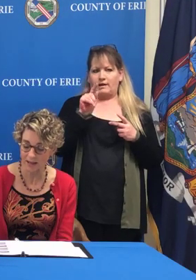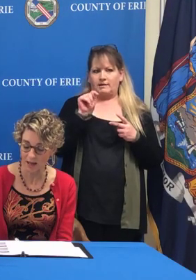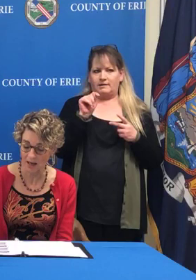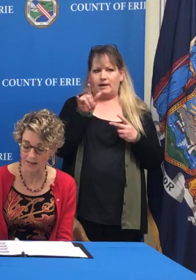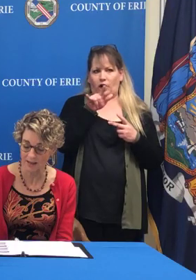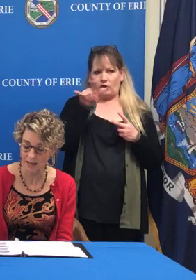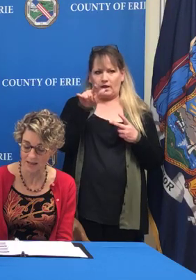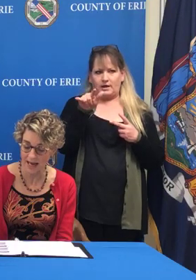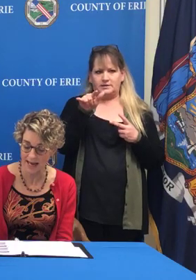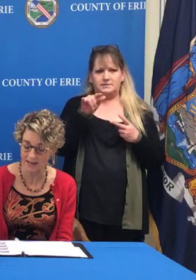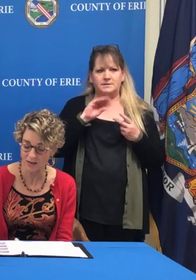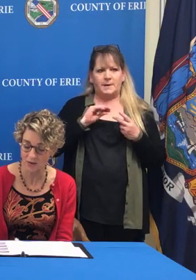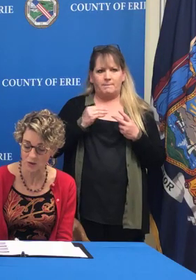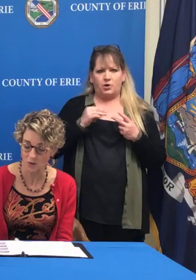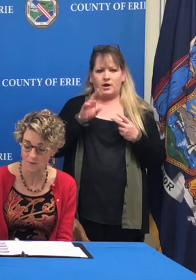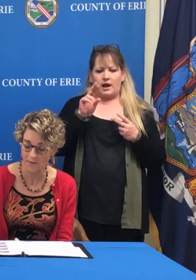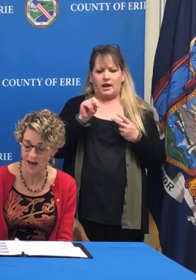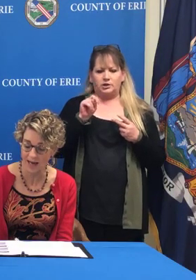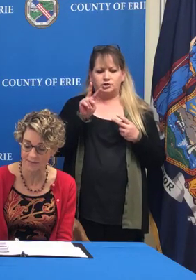flight